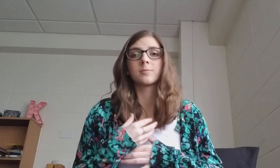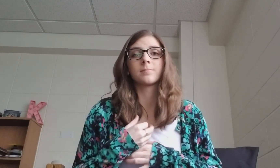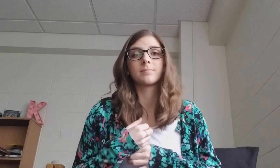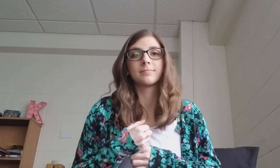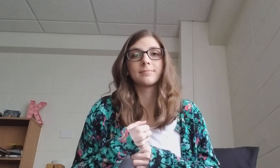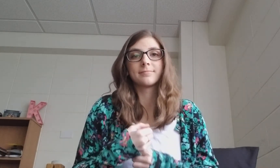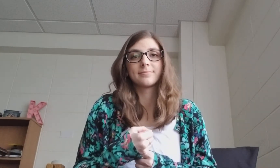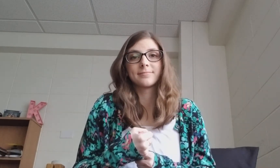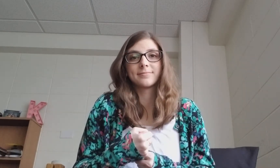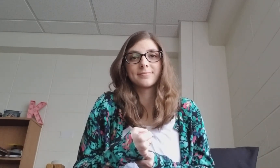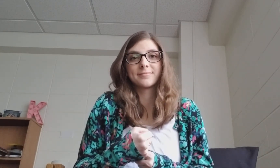Faithfulness